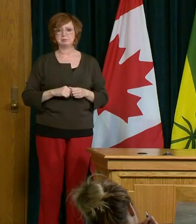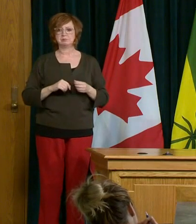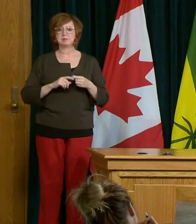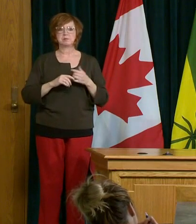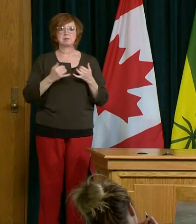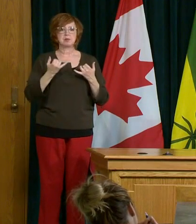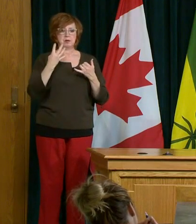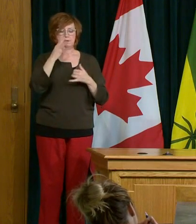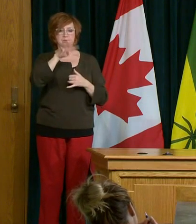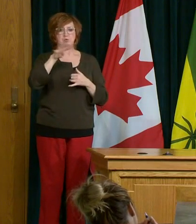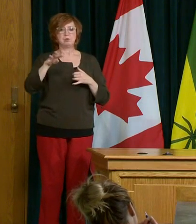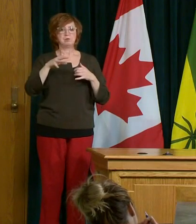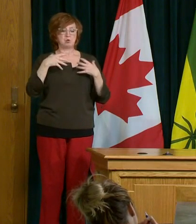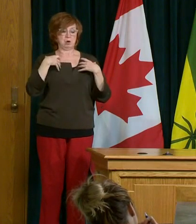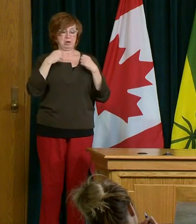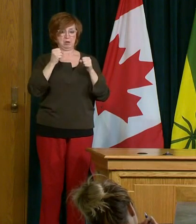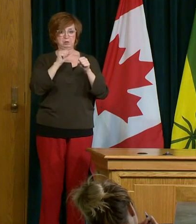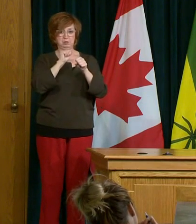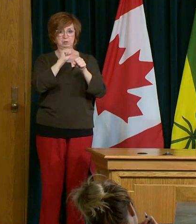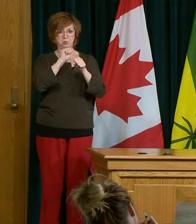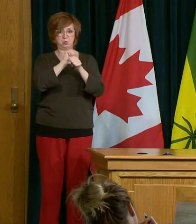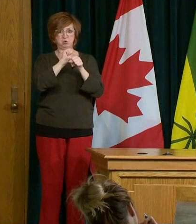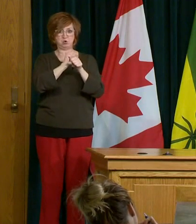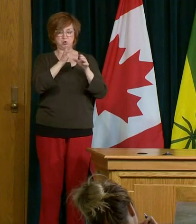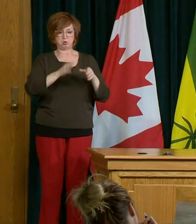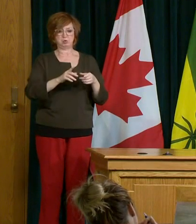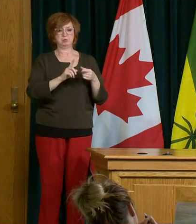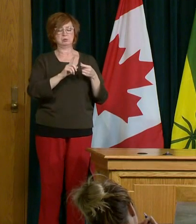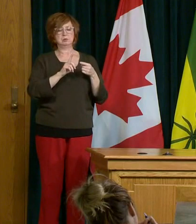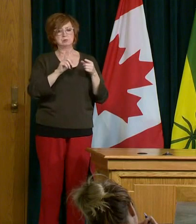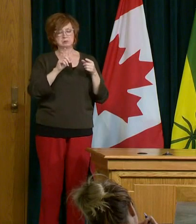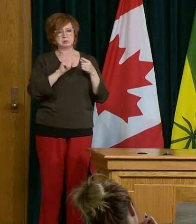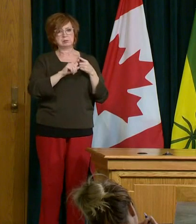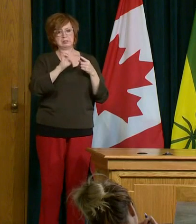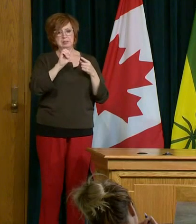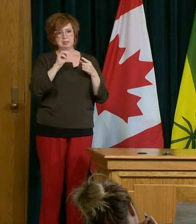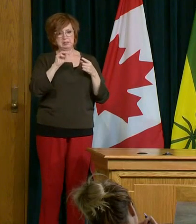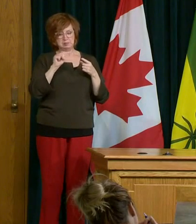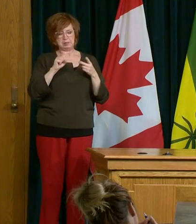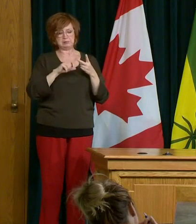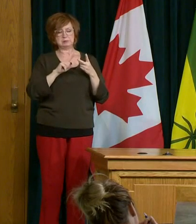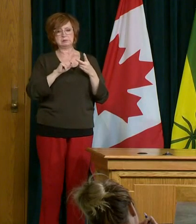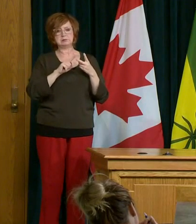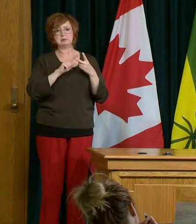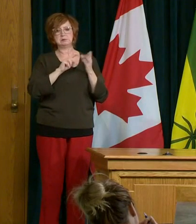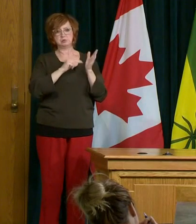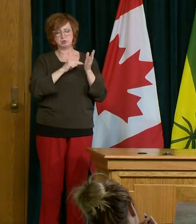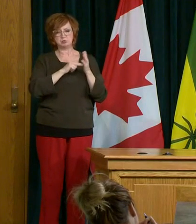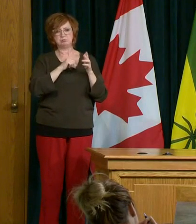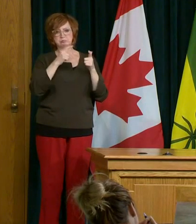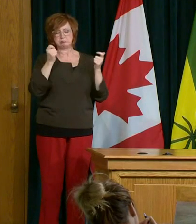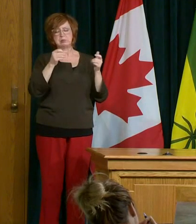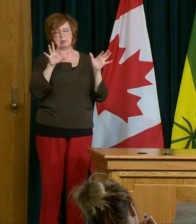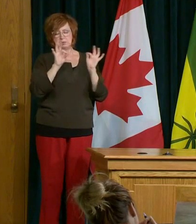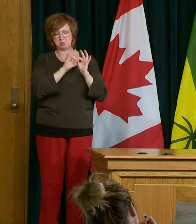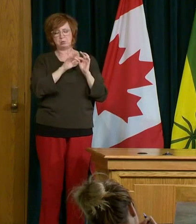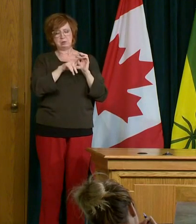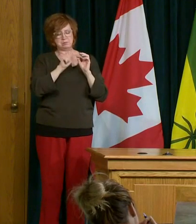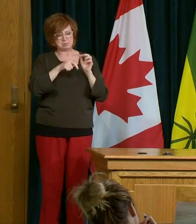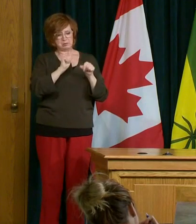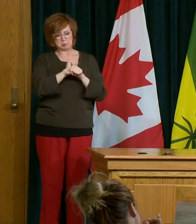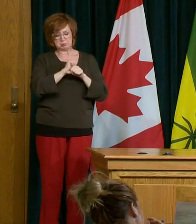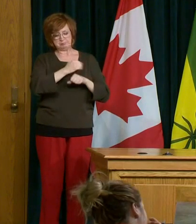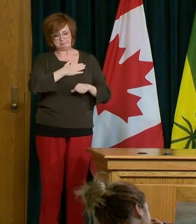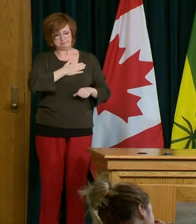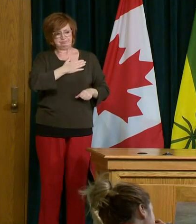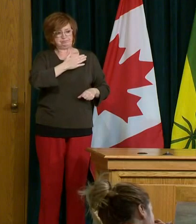at the front line, healthcare workers, fire, police, ambulance, EMS, other essential workers, step forward when all of